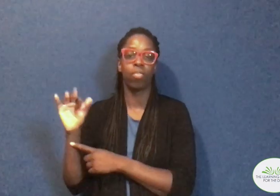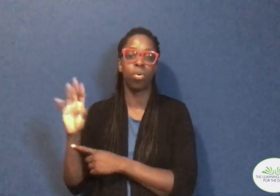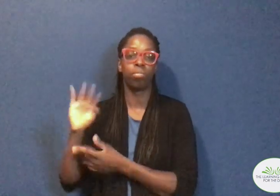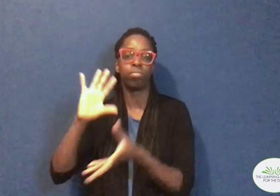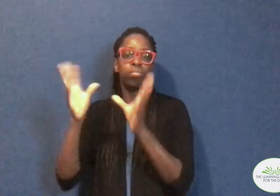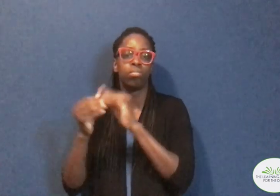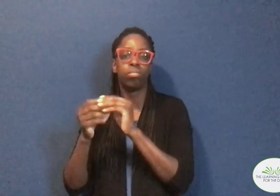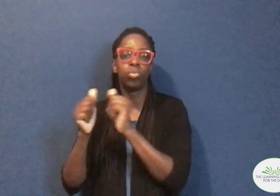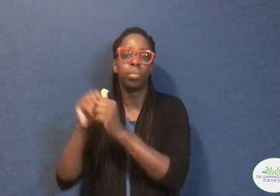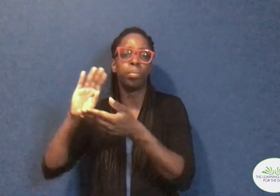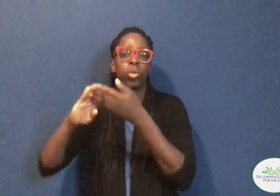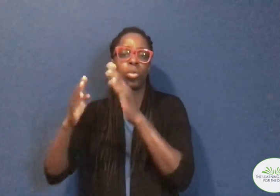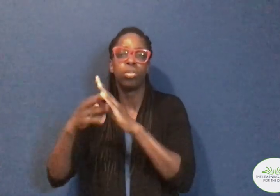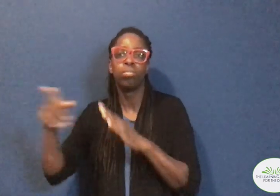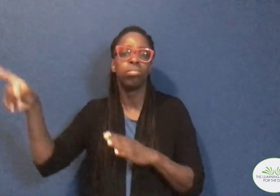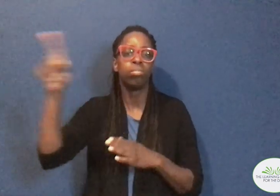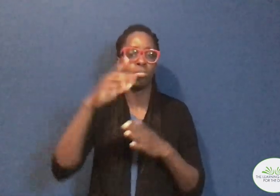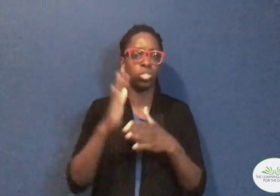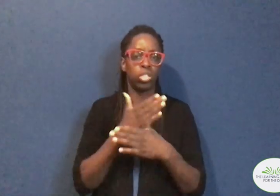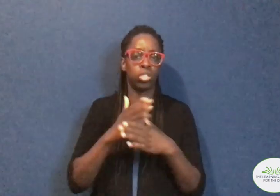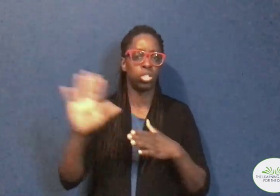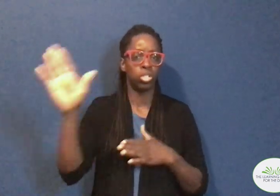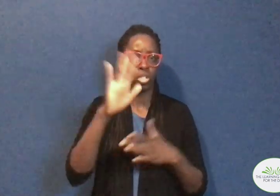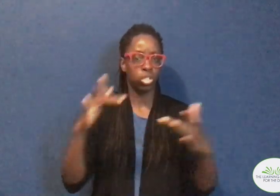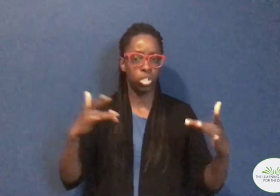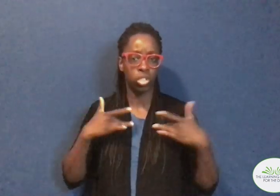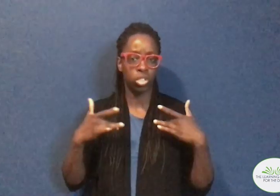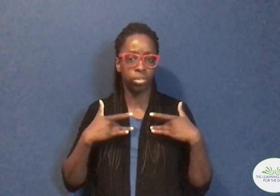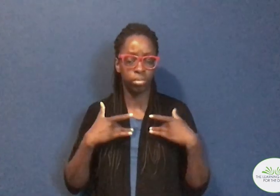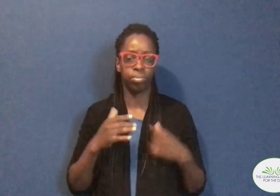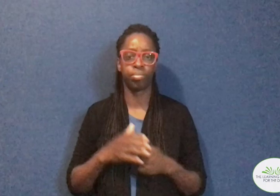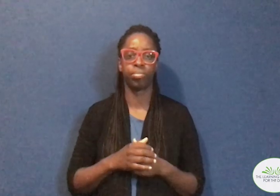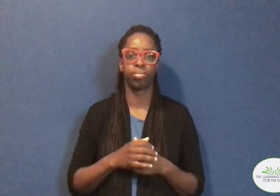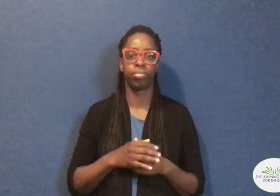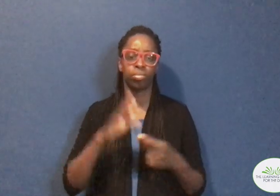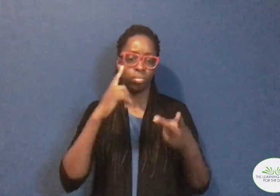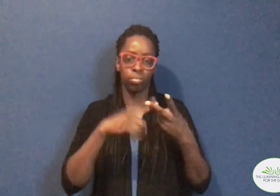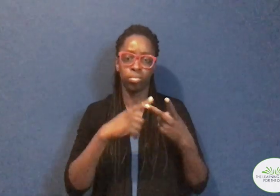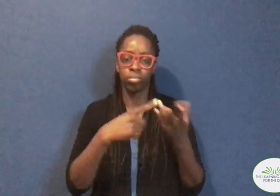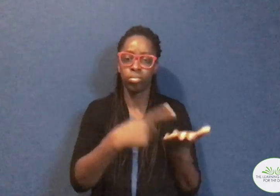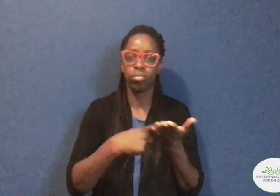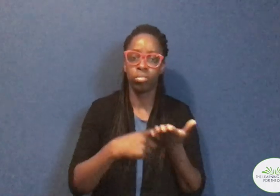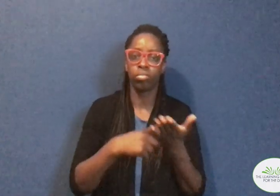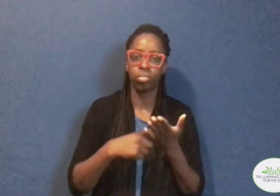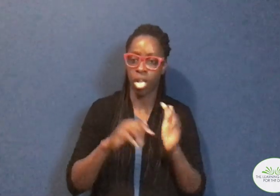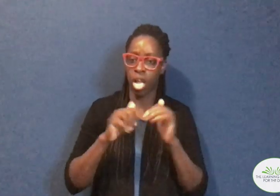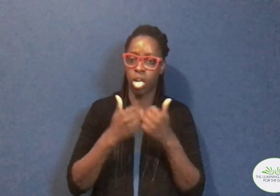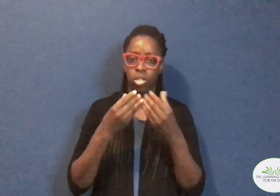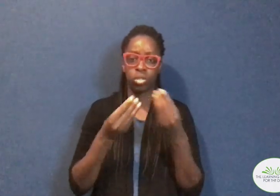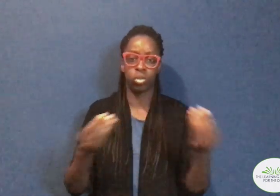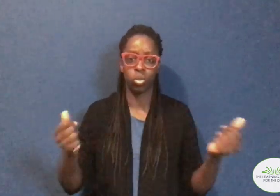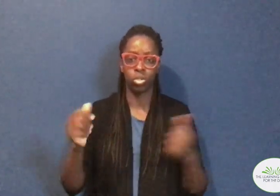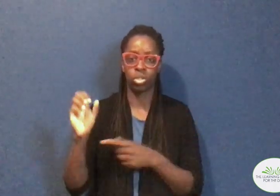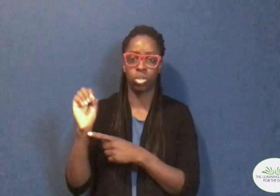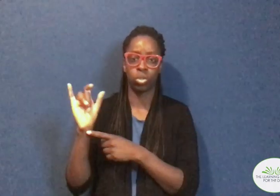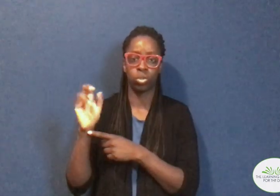promote inclusion and safety for all in our schools. Conduct focus groups and public forums to